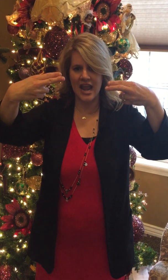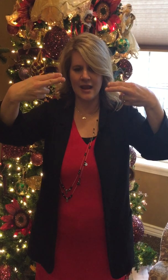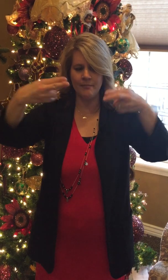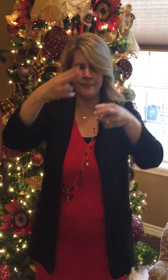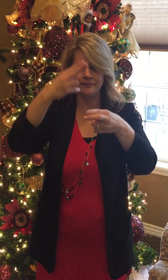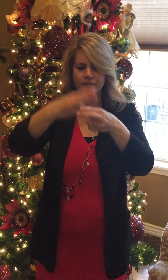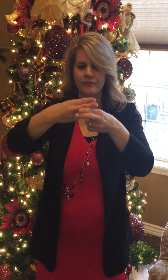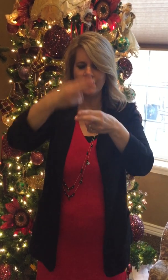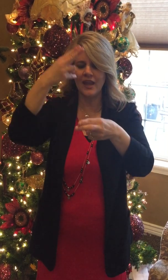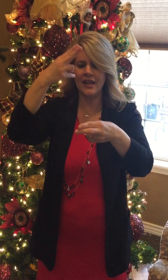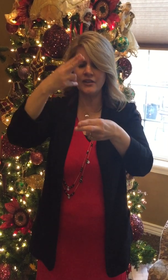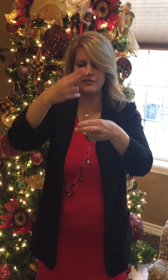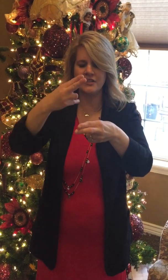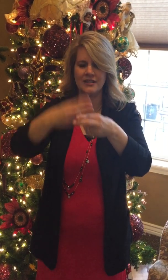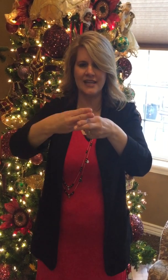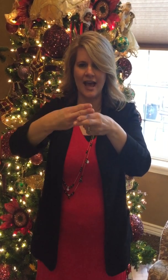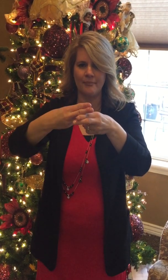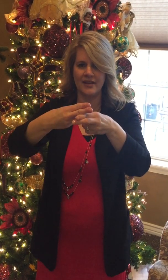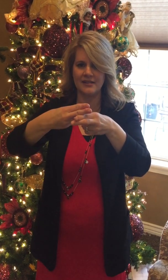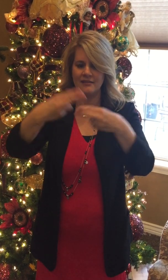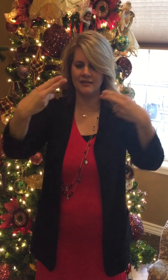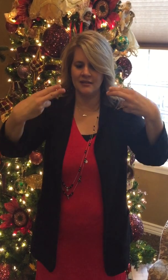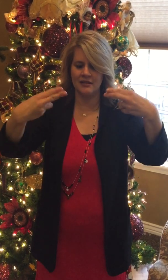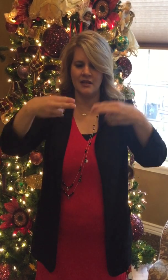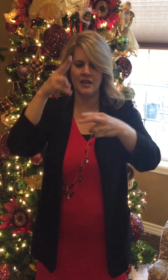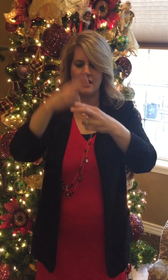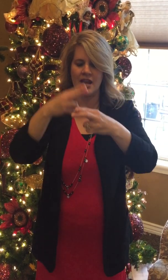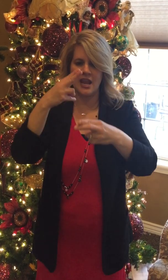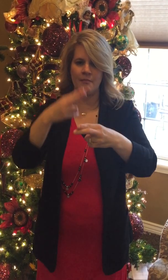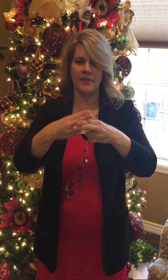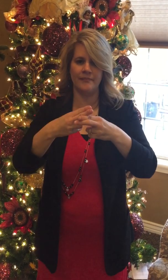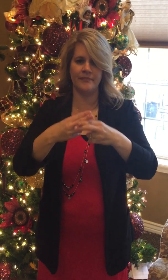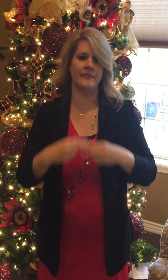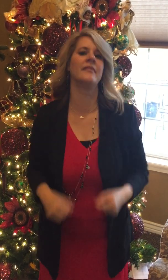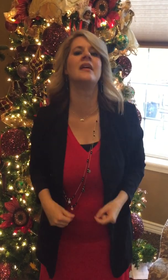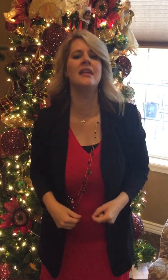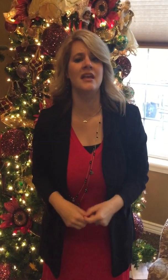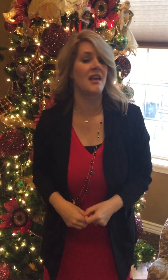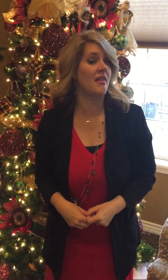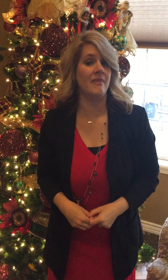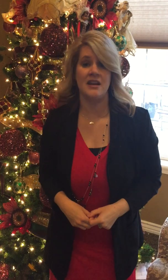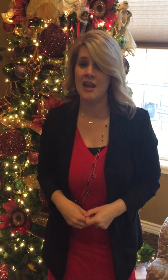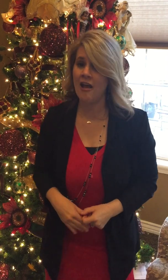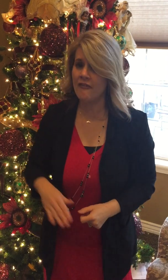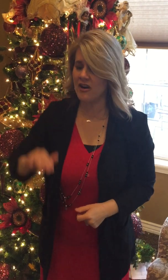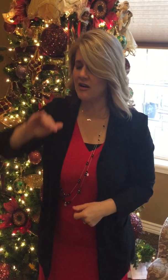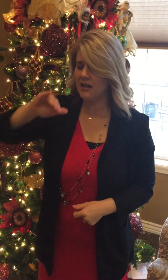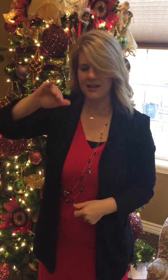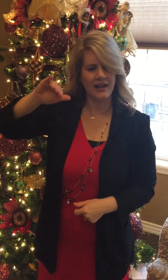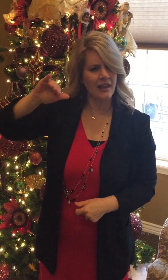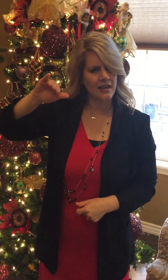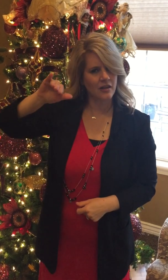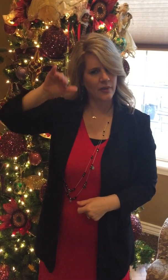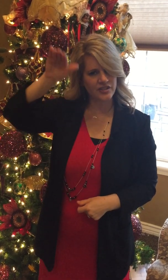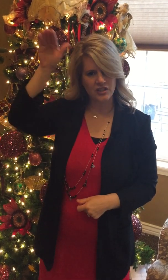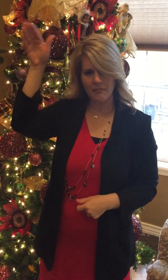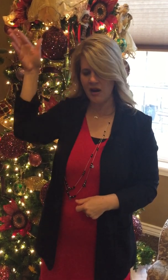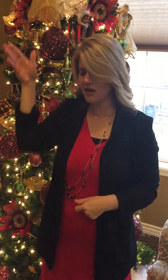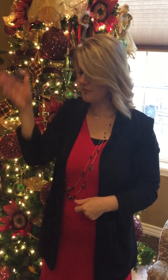name, and you tap it, name. They never, kind of like a question mark, but